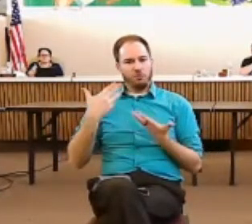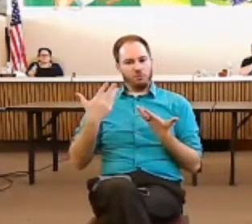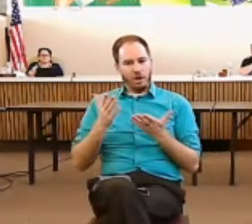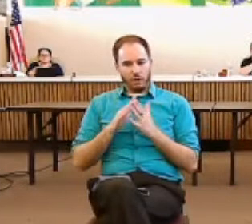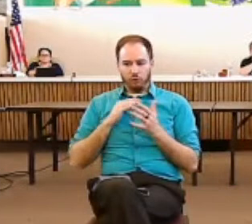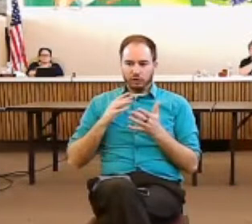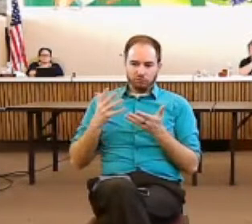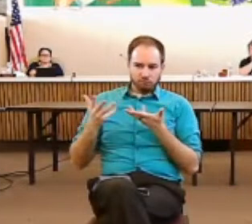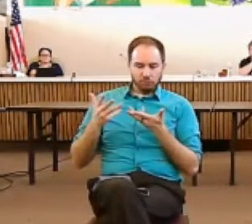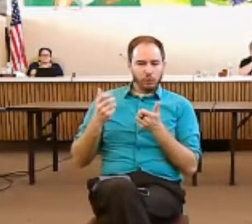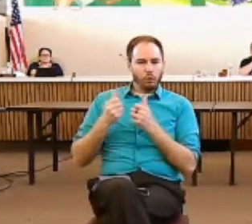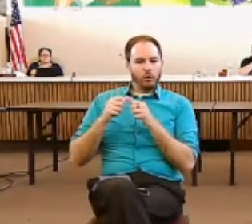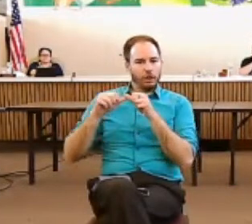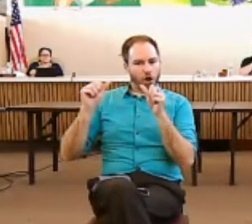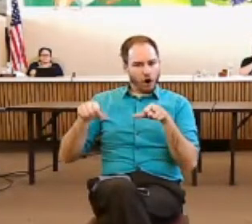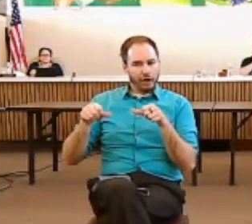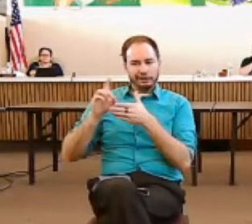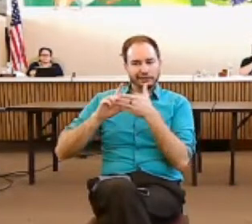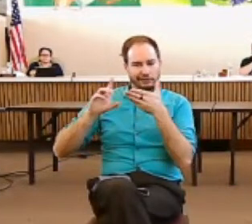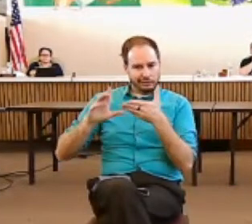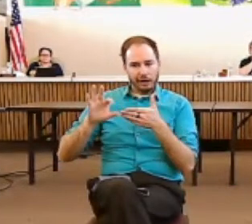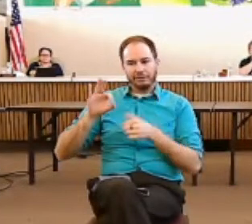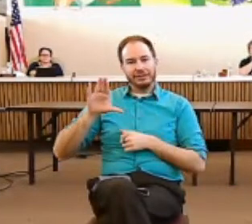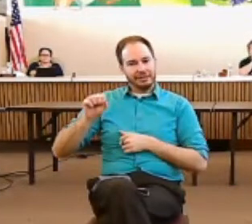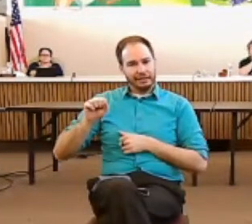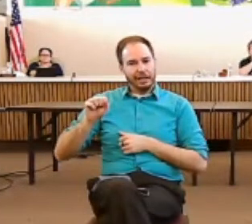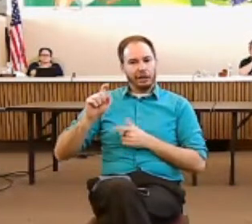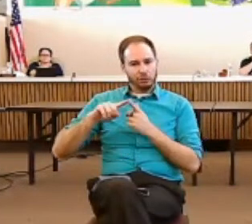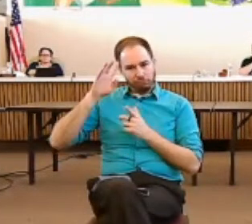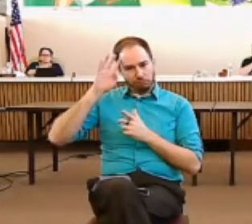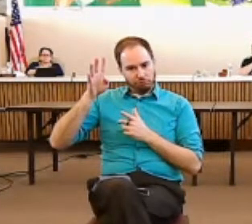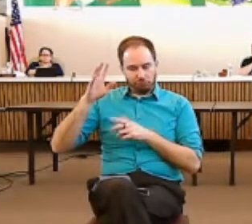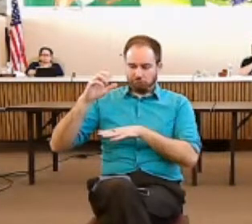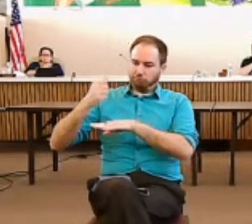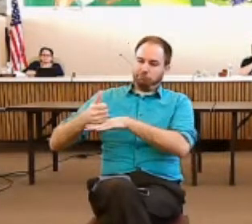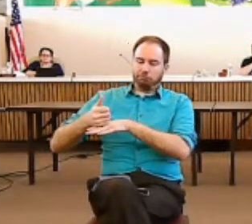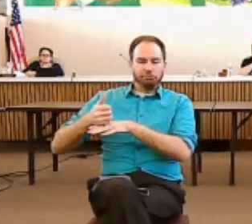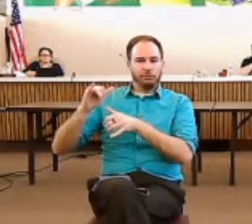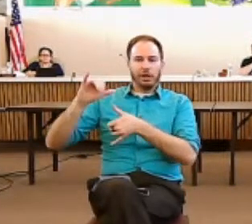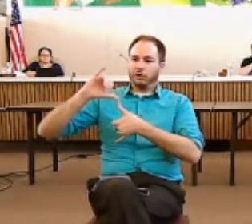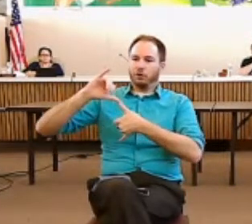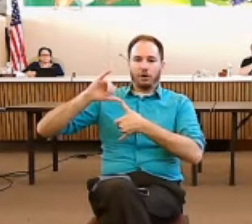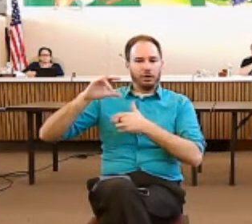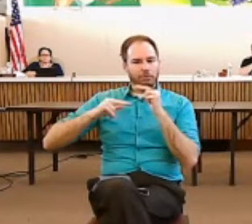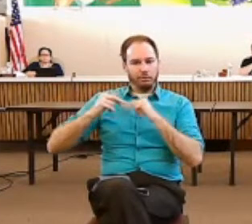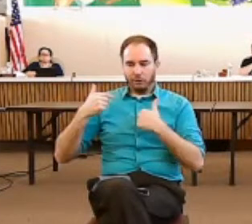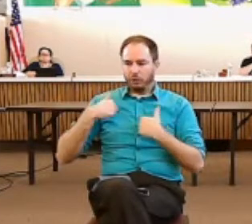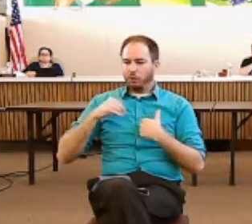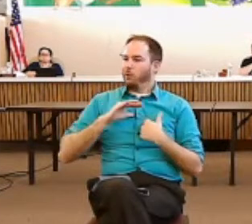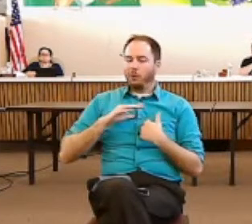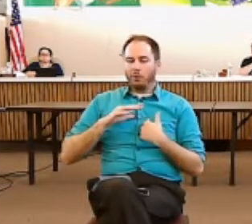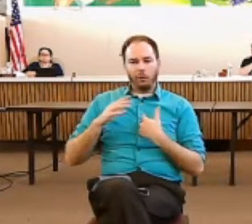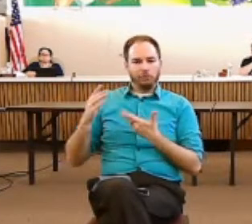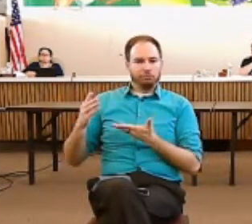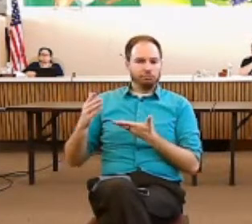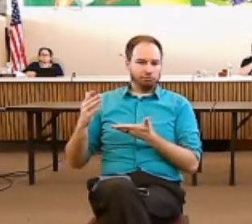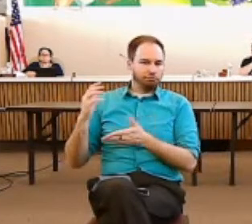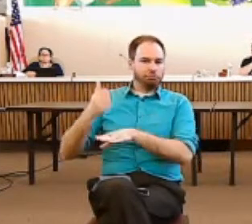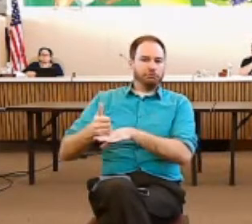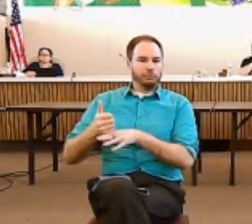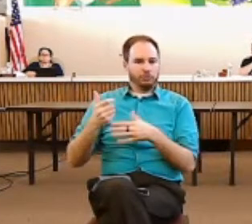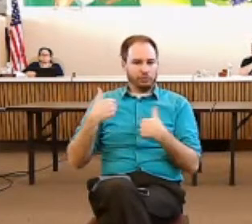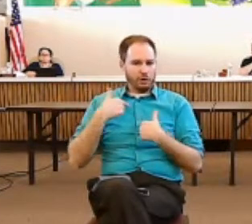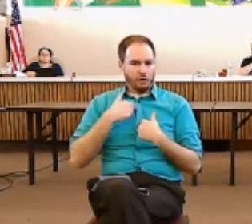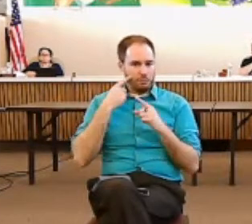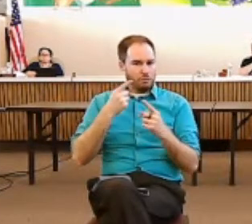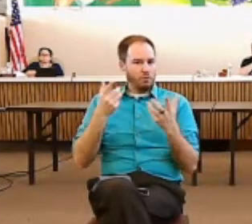with the architects at SFCS, and that's the plans that they've come up with, and it looks to be quite